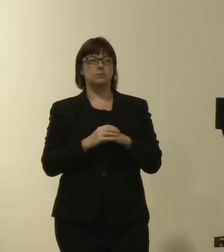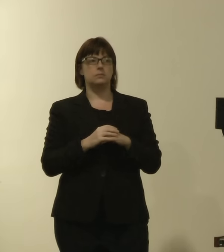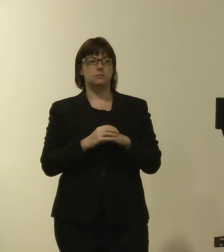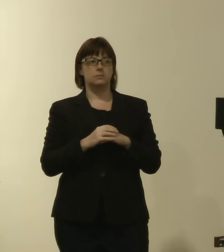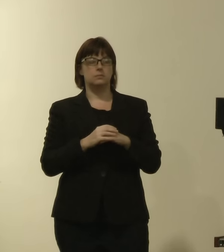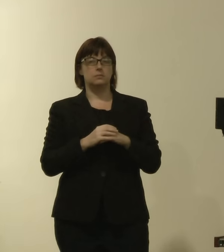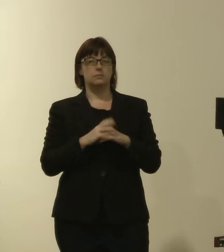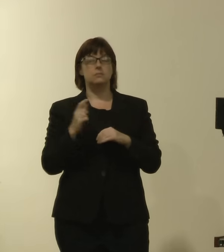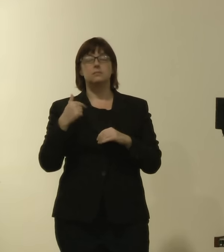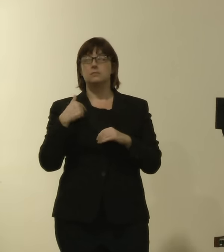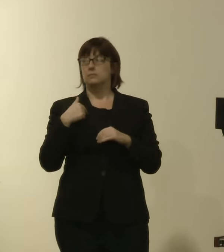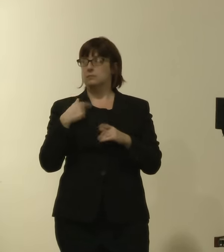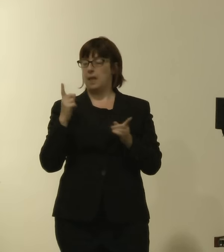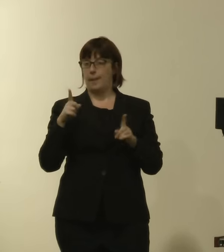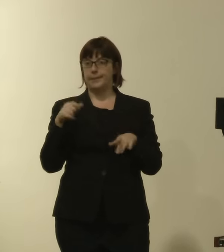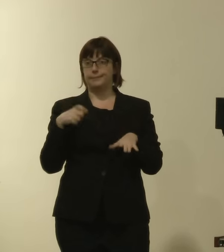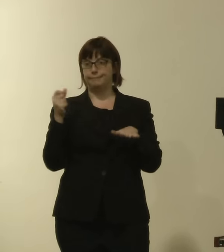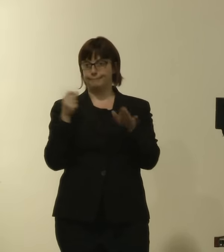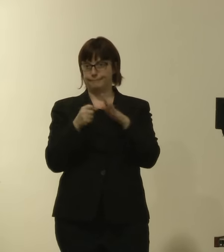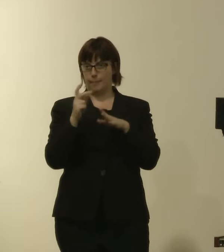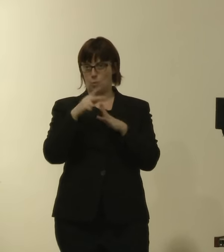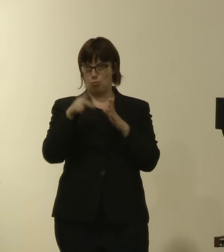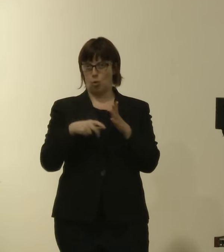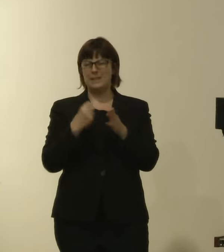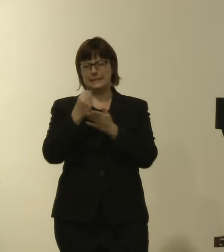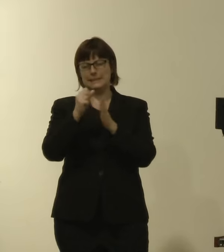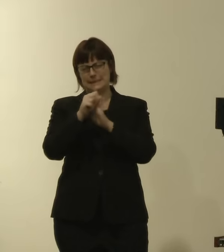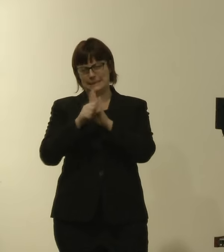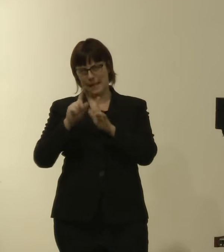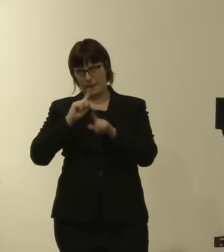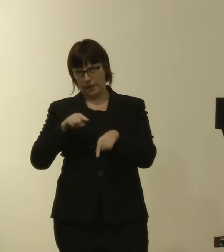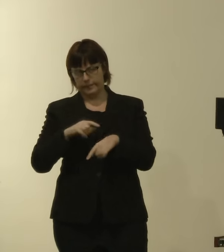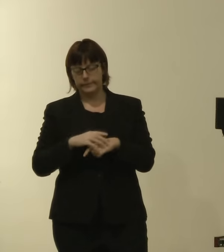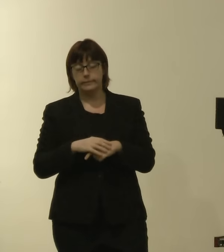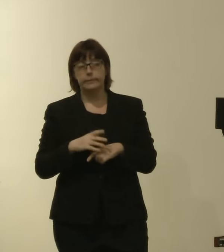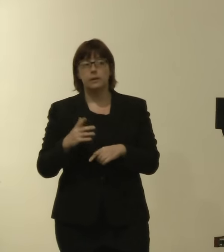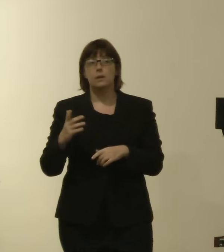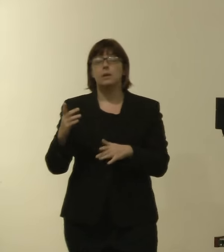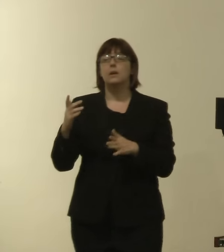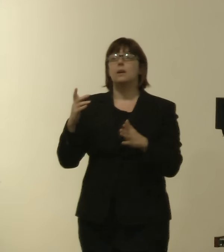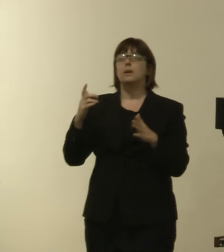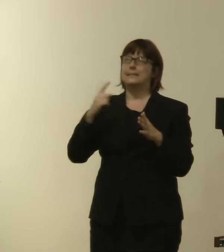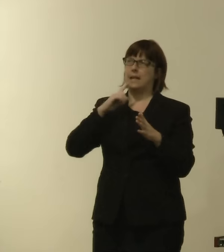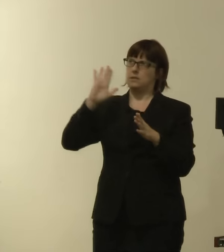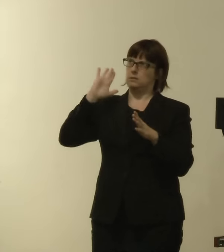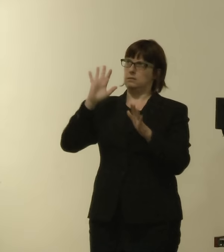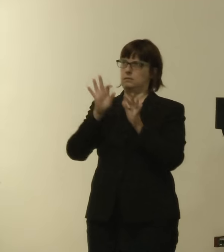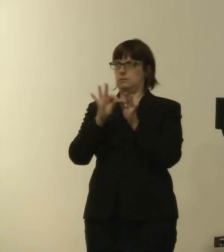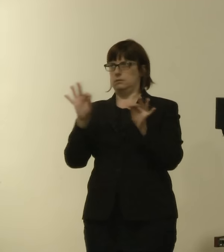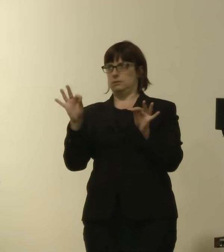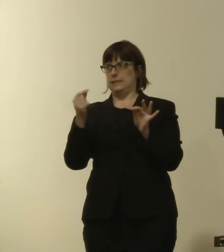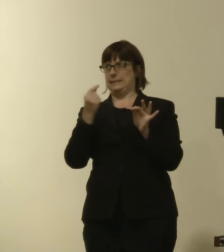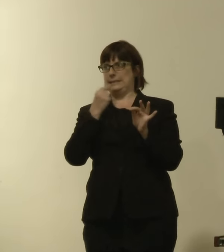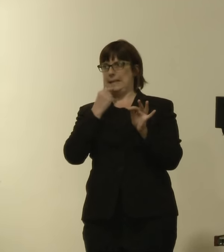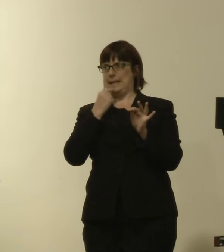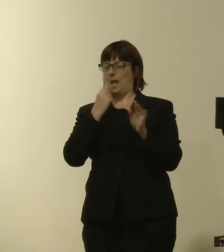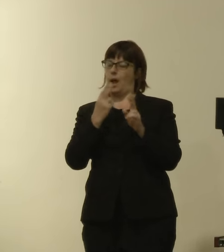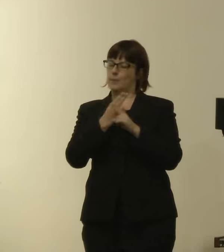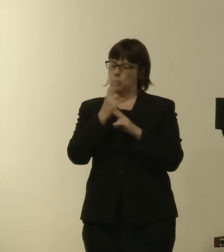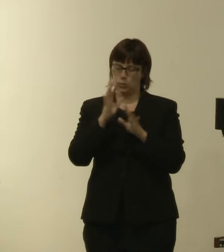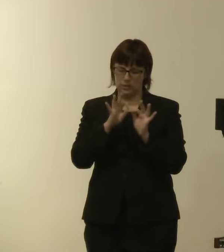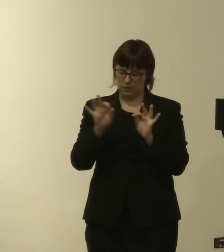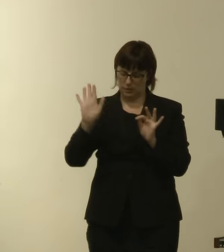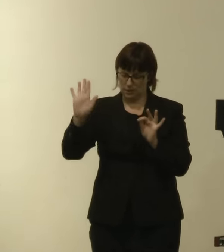I was put into a program, state mandated, by the way, to help, as it was said in the day, I'm just using the language of the